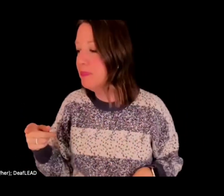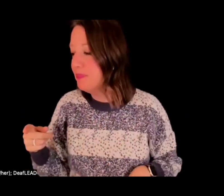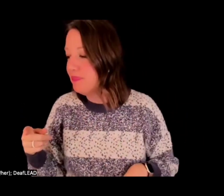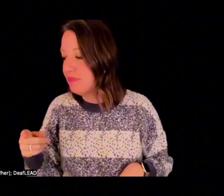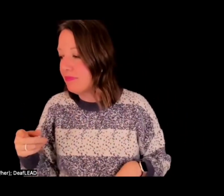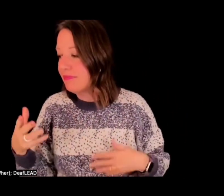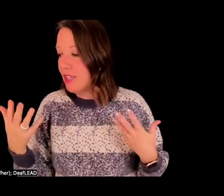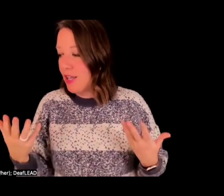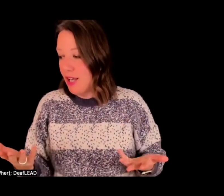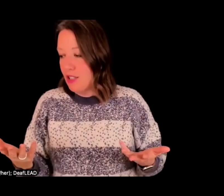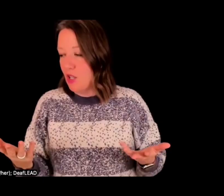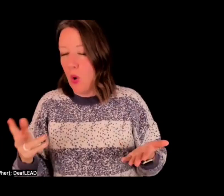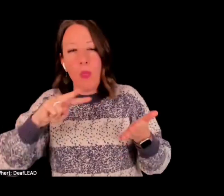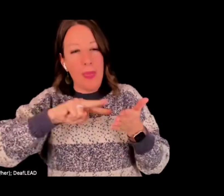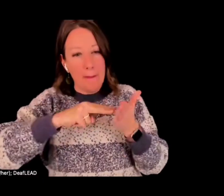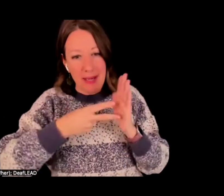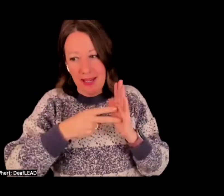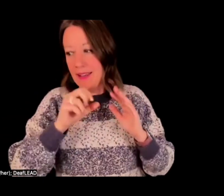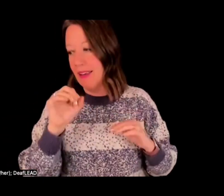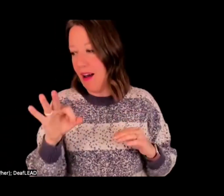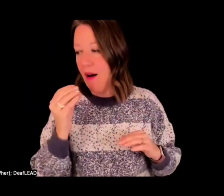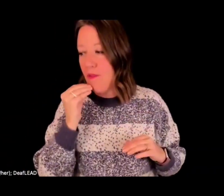space, you can do these separately.